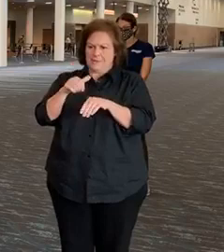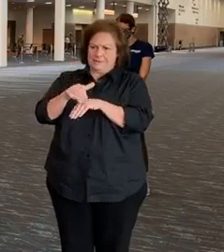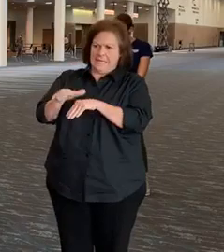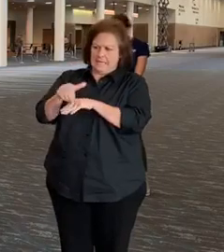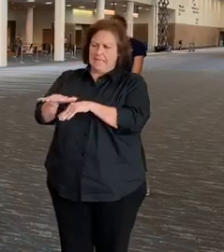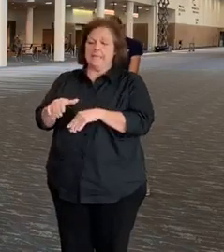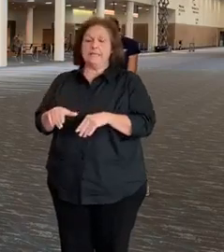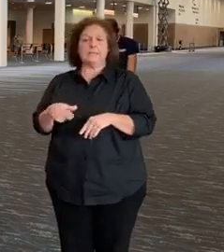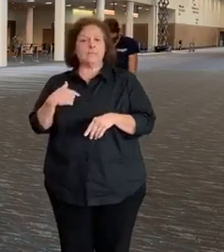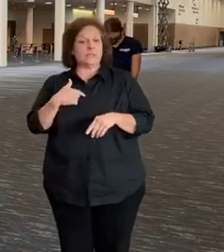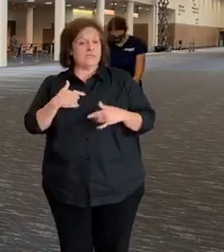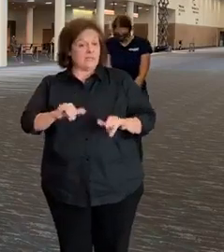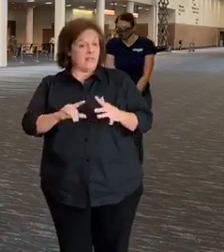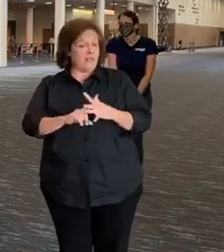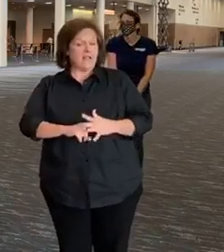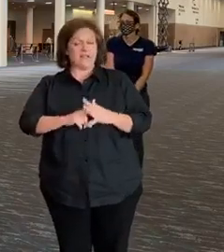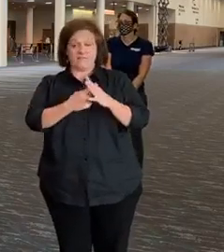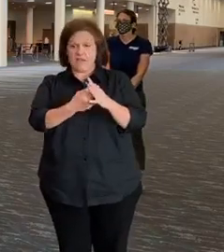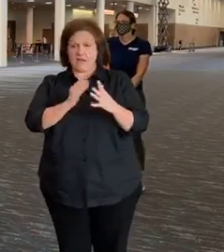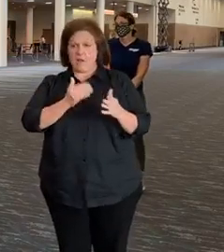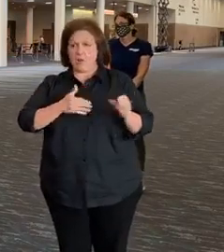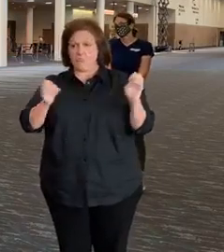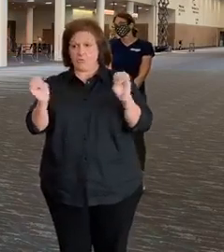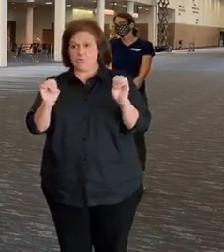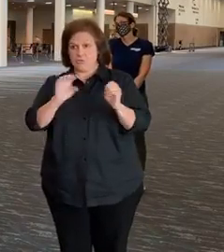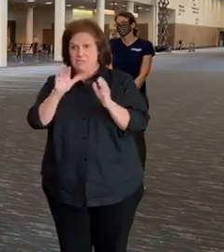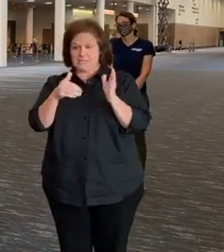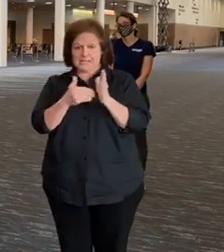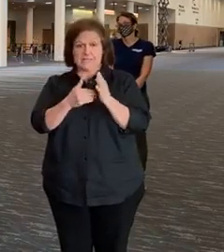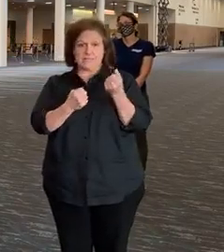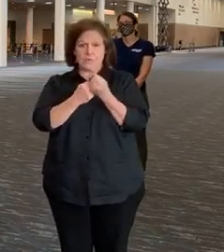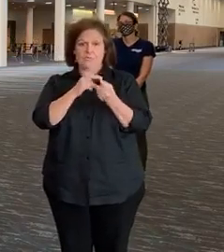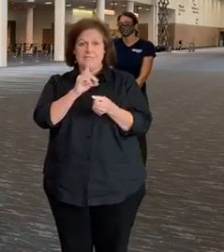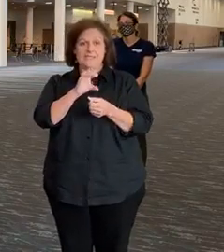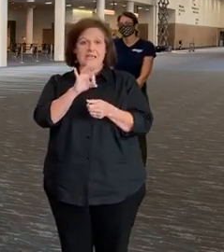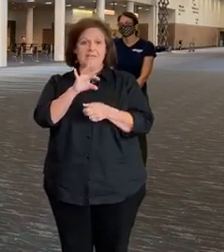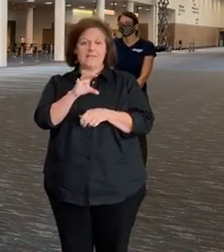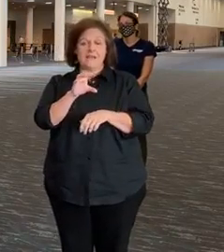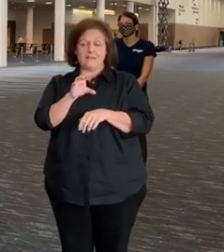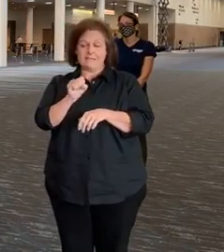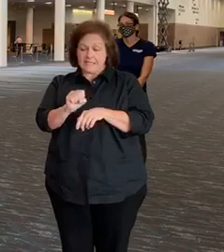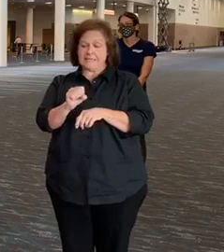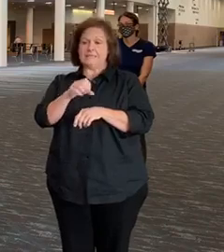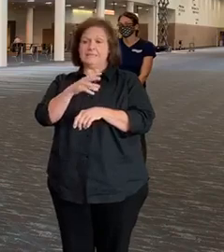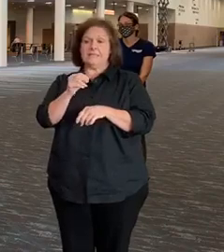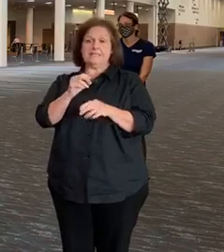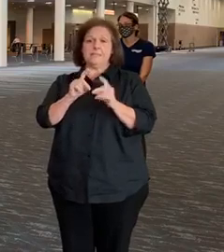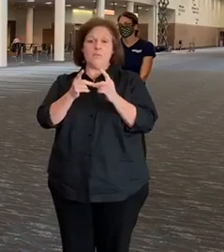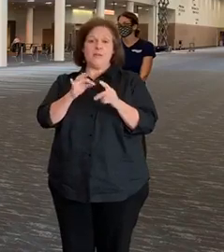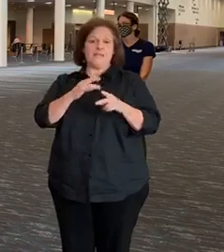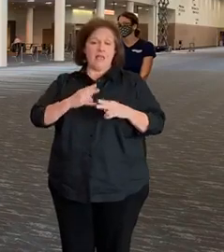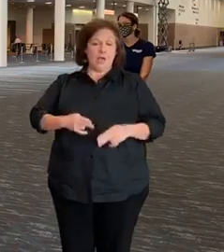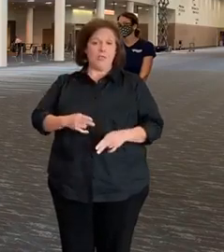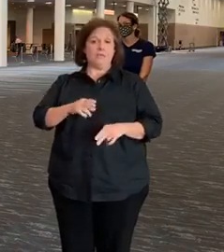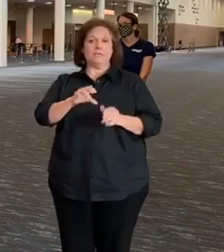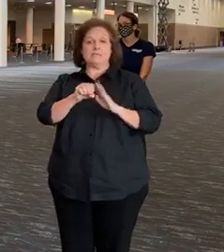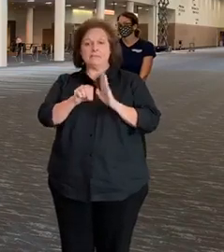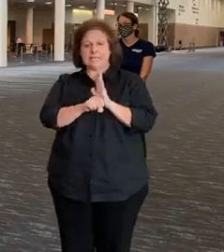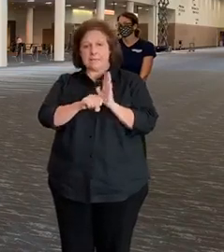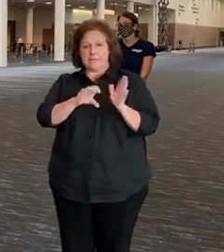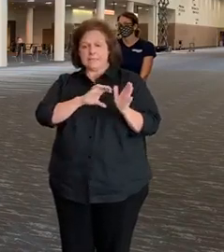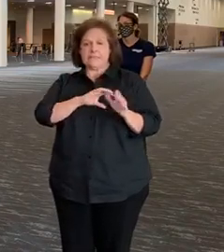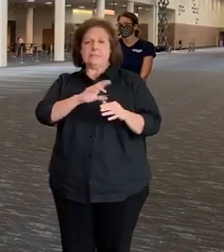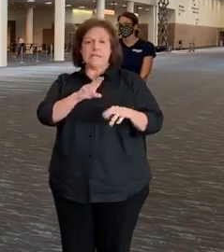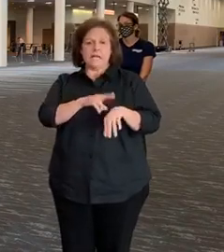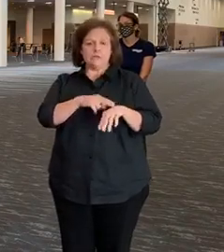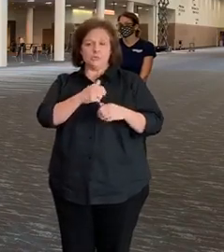to stay activated in the city's Emergency Operations Center in support of DCFS, the Department of Health. We've got the National Guard, the State Police, as well as all